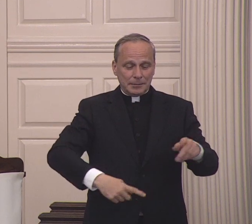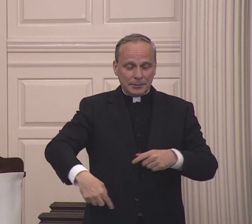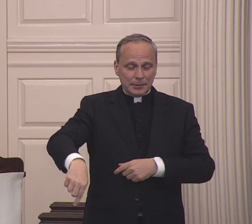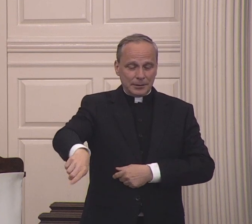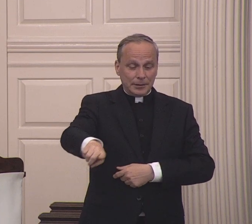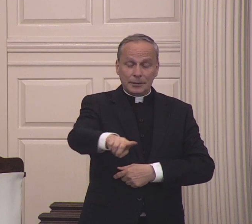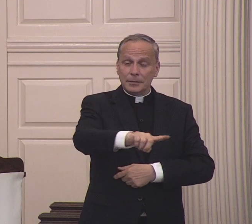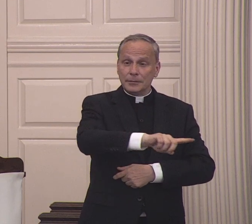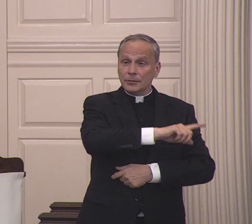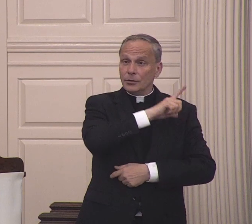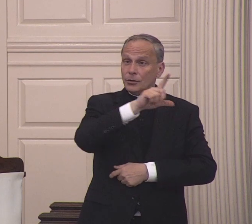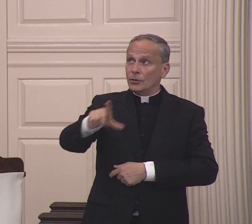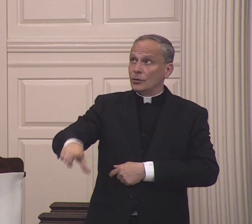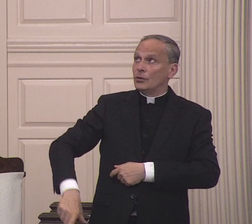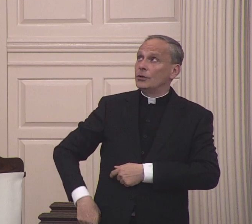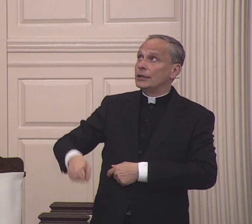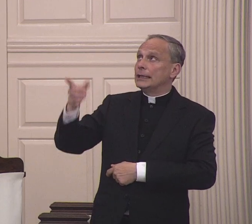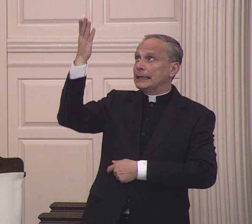Blessed the